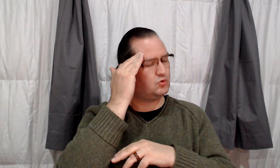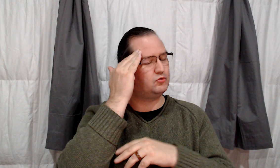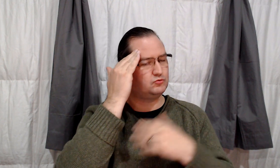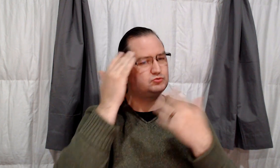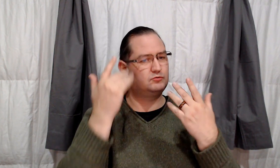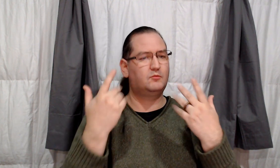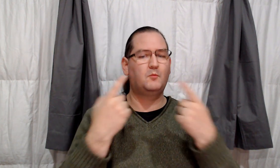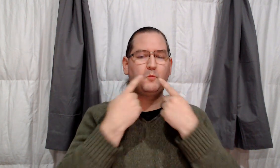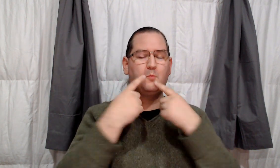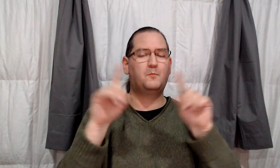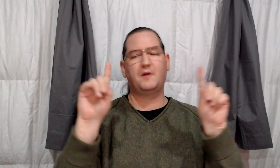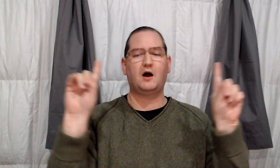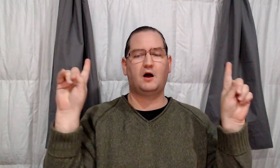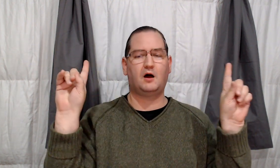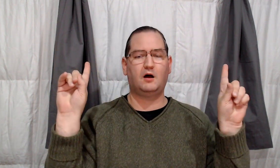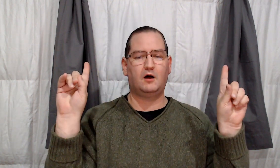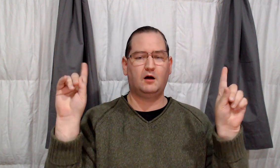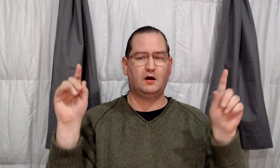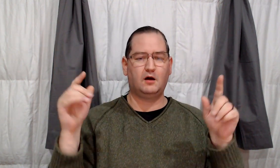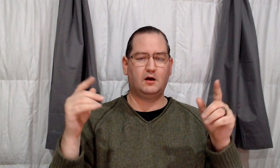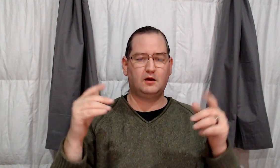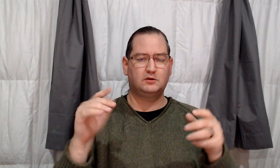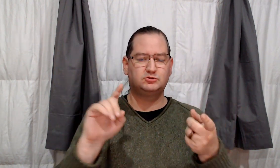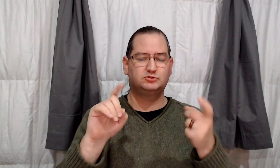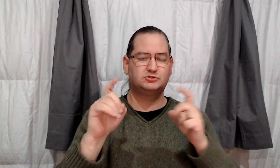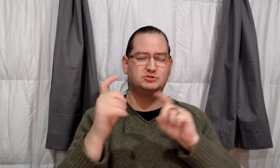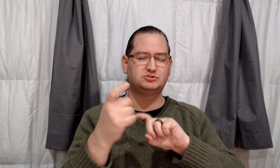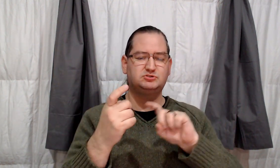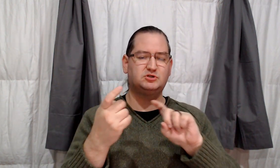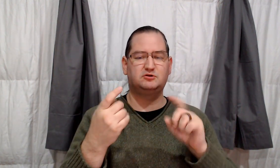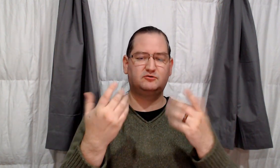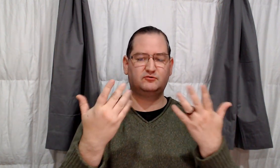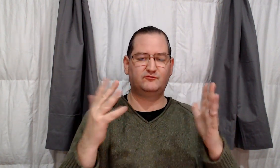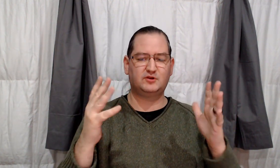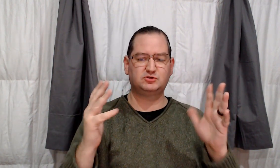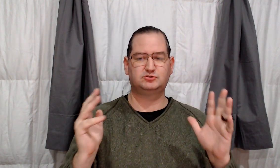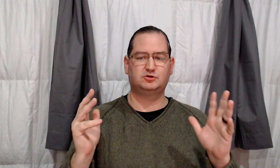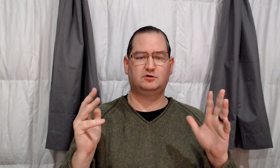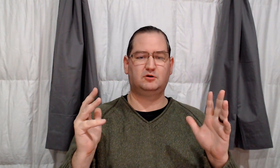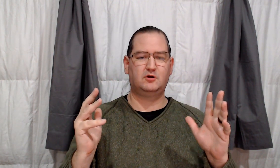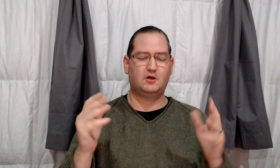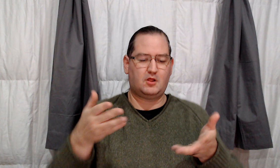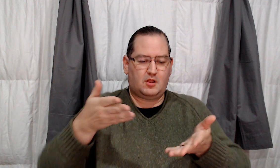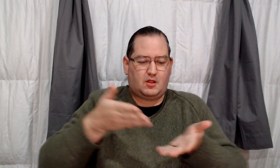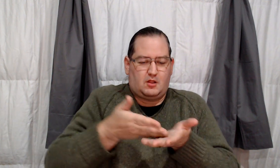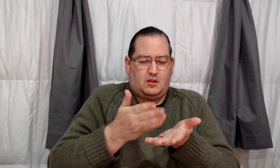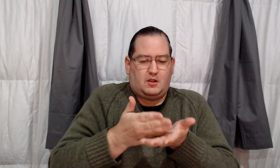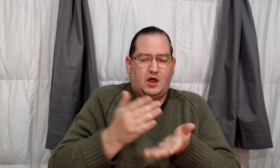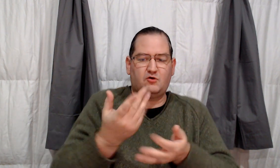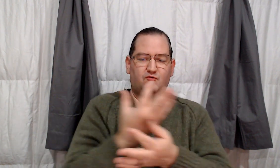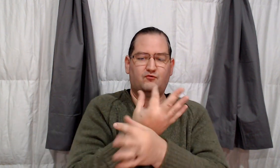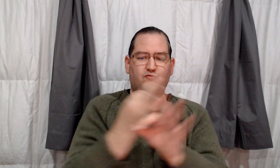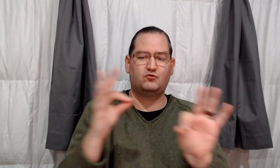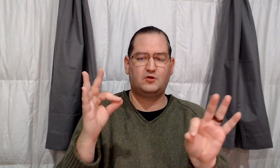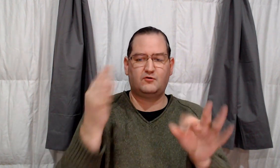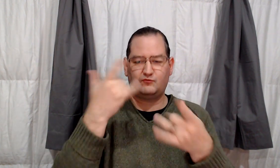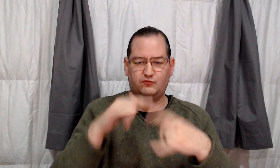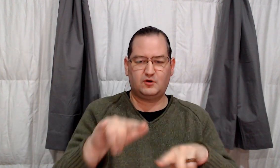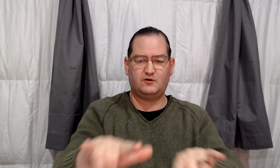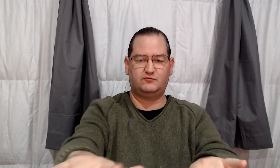level that will allow you that freedom forever. Only then when you drift back over to your body,